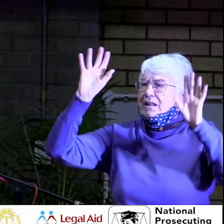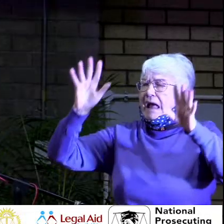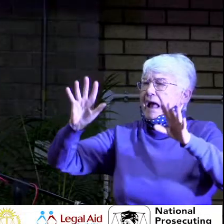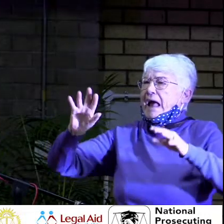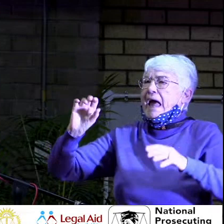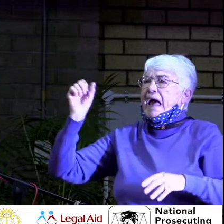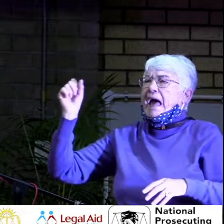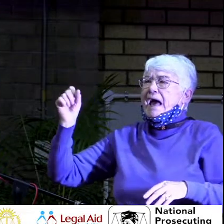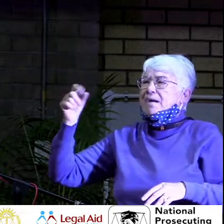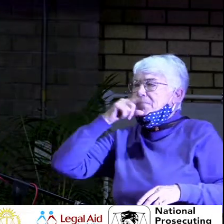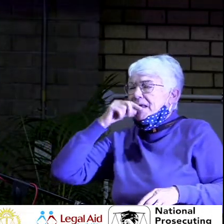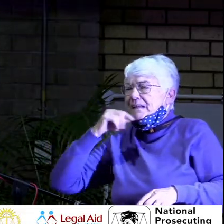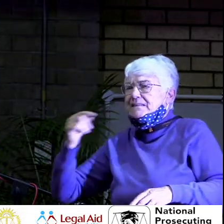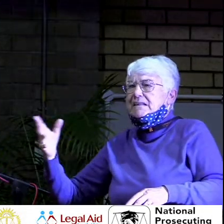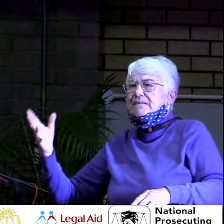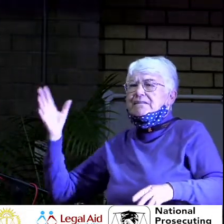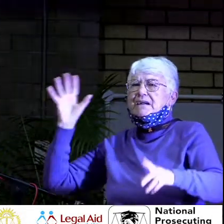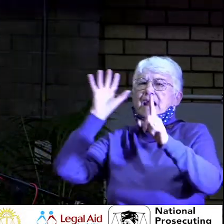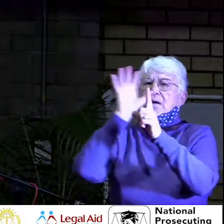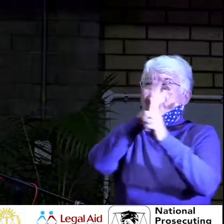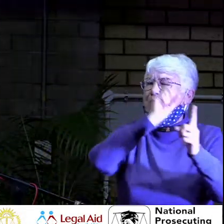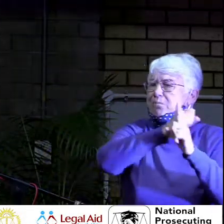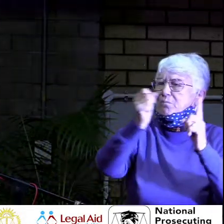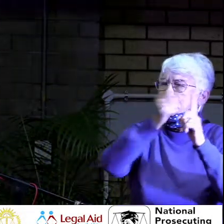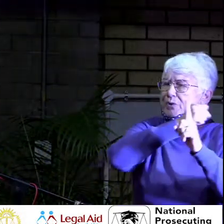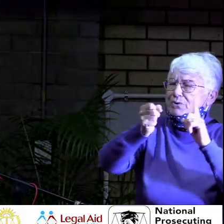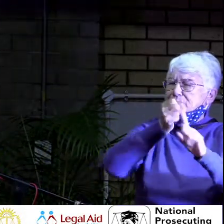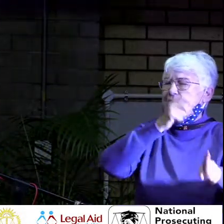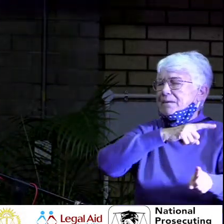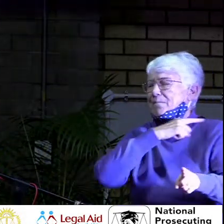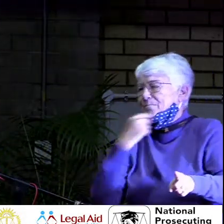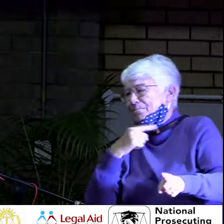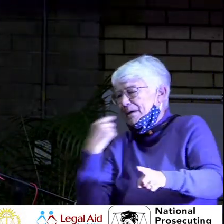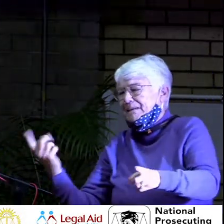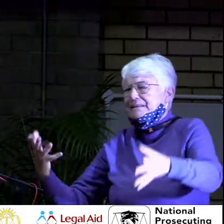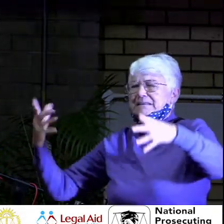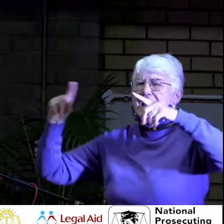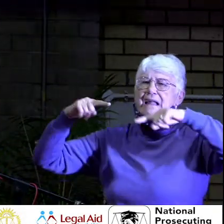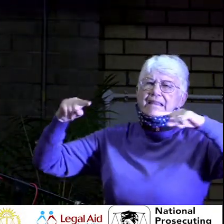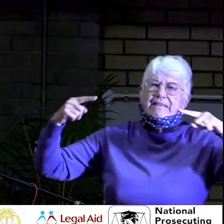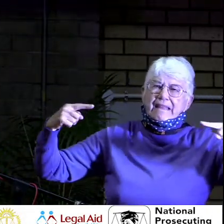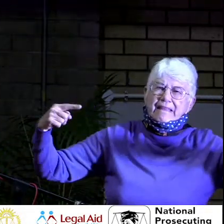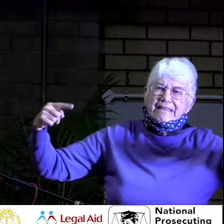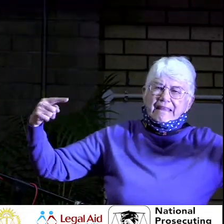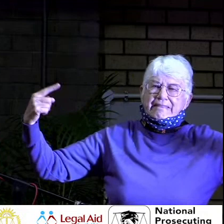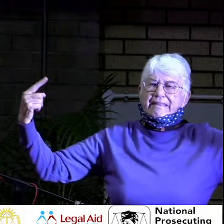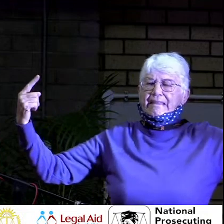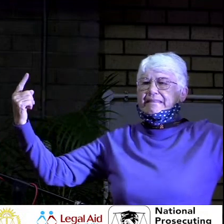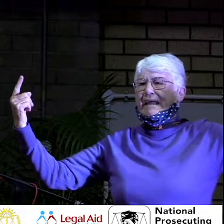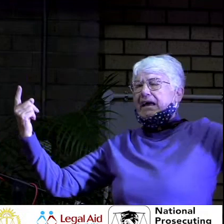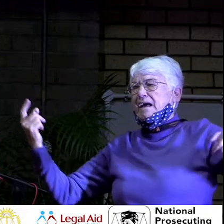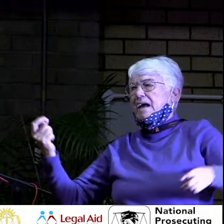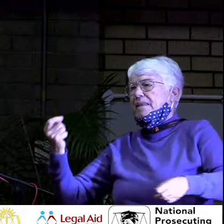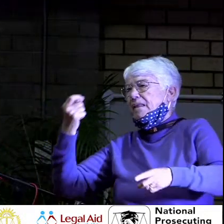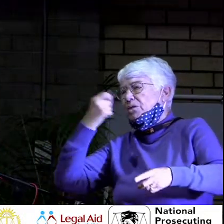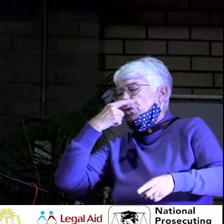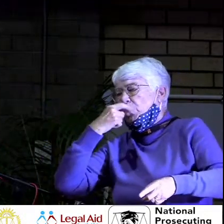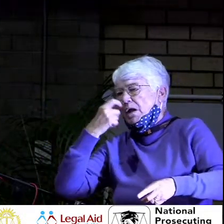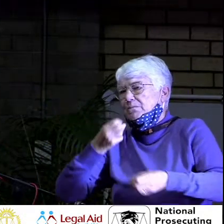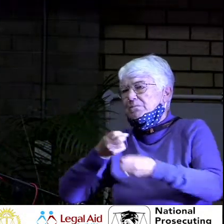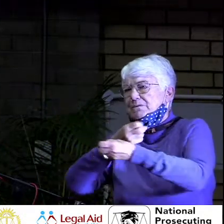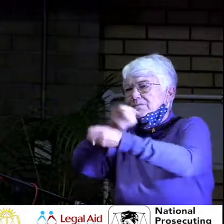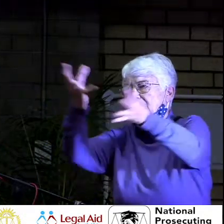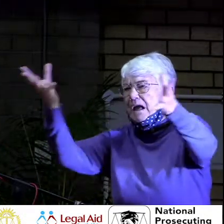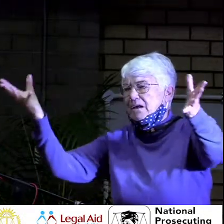Reckless killings, murders, and the list goes on. It is important that we respect and we thank our